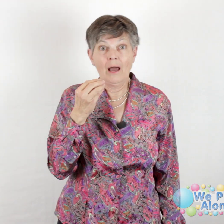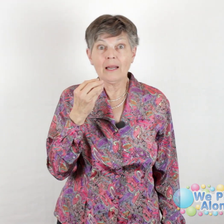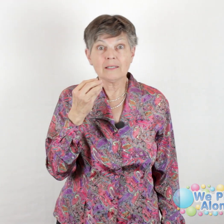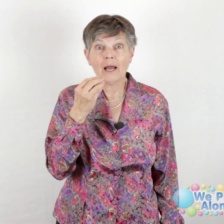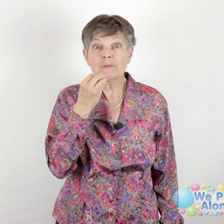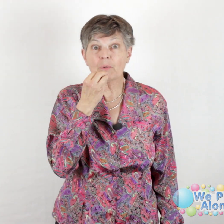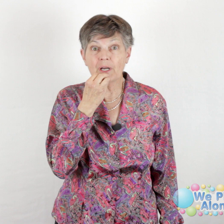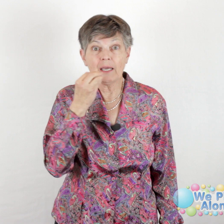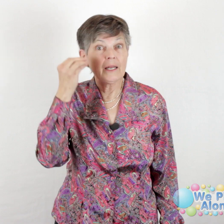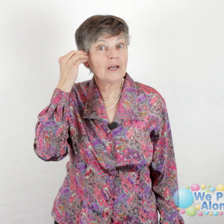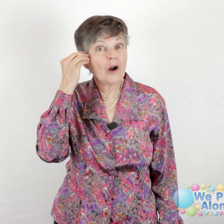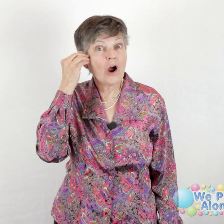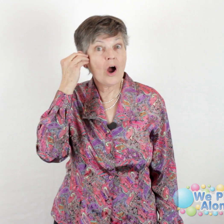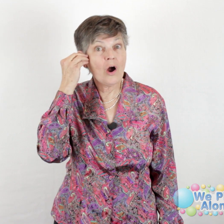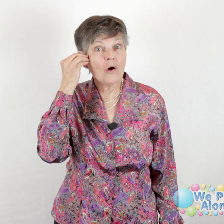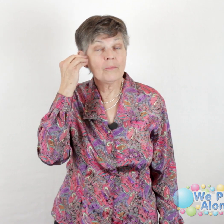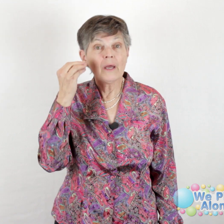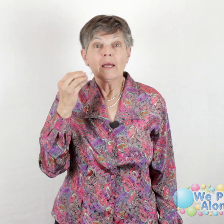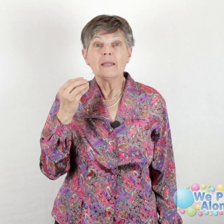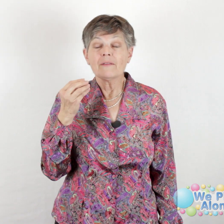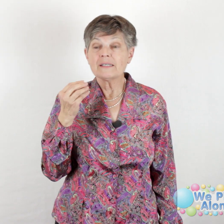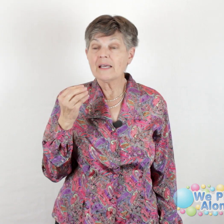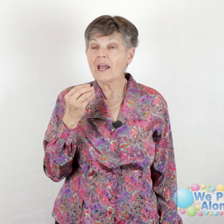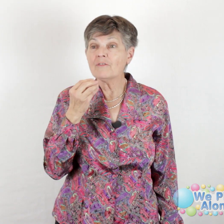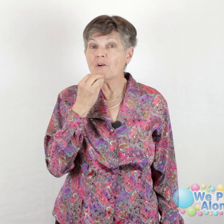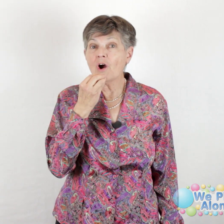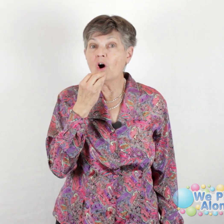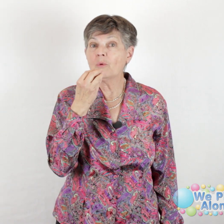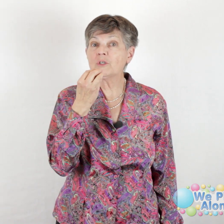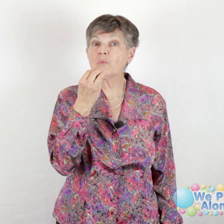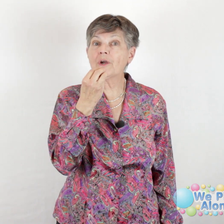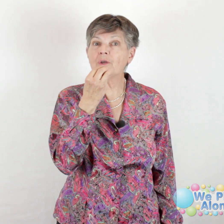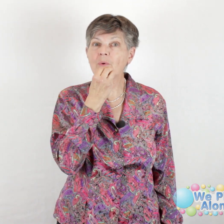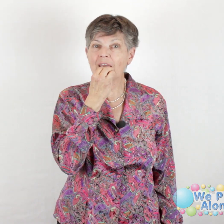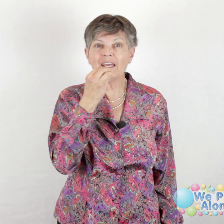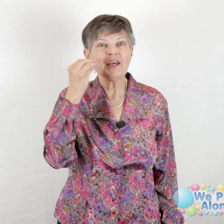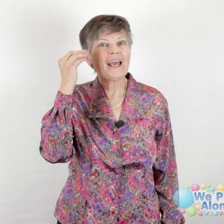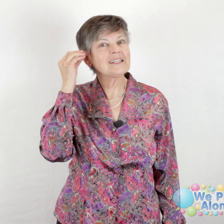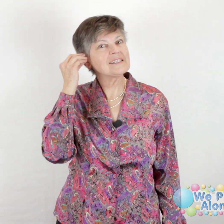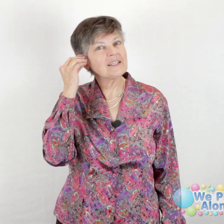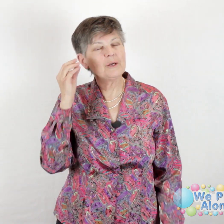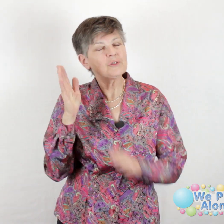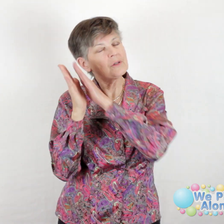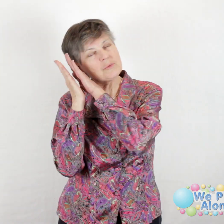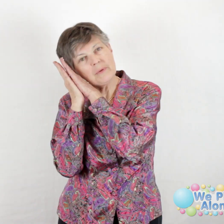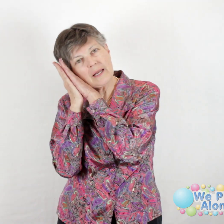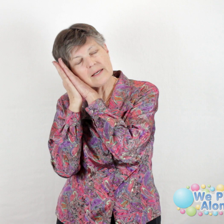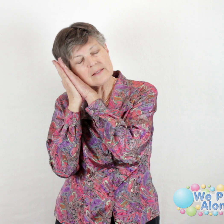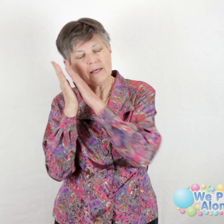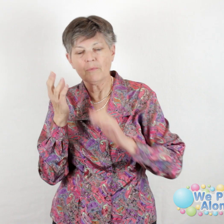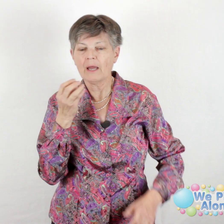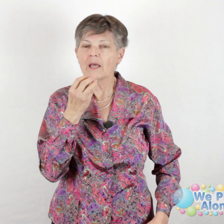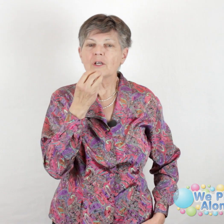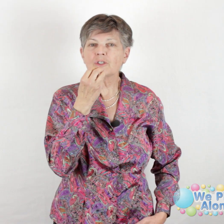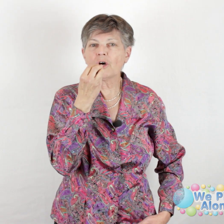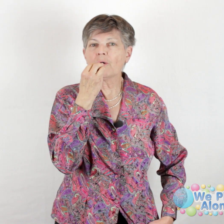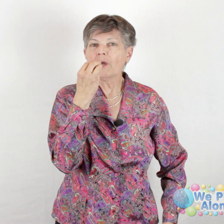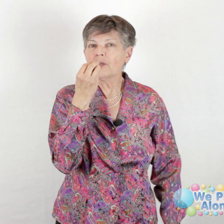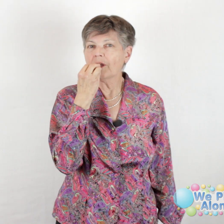lot of times we're going to eat at our home. Now the sign for home is where you eat and sleep. So this would be like sleep, right? So you're going to